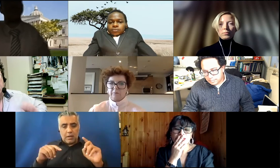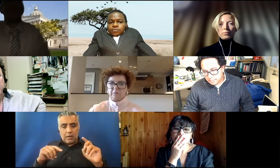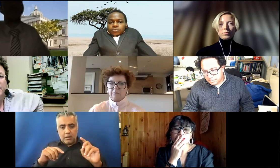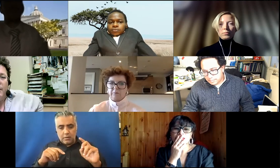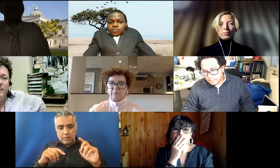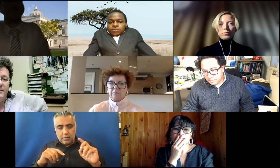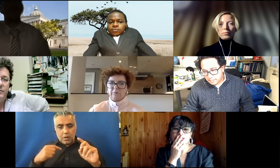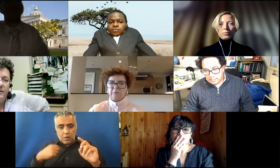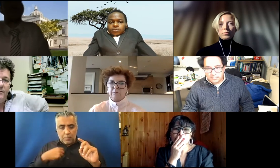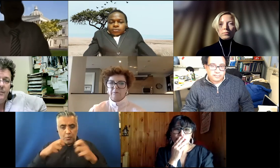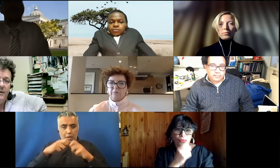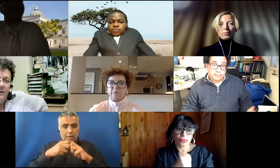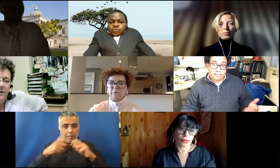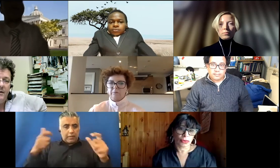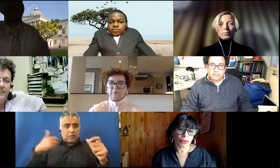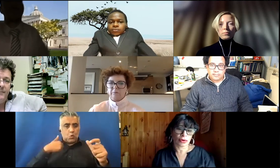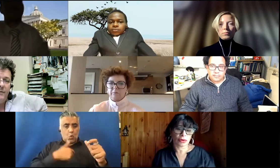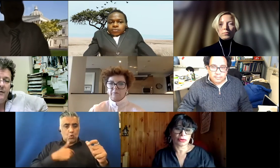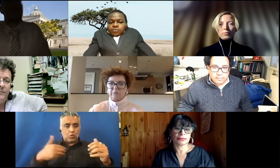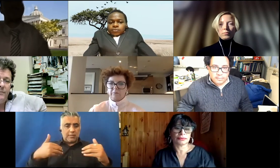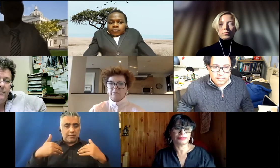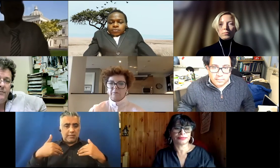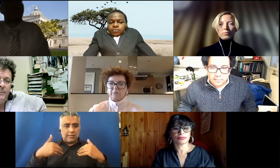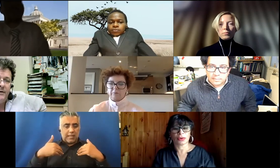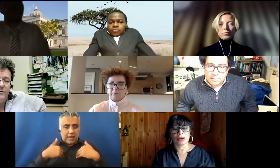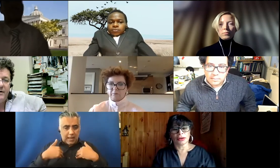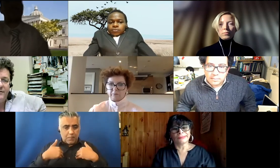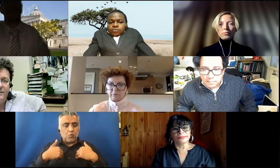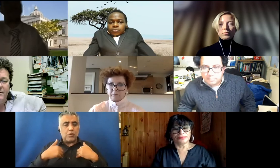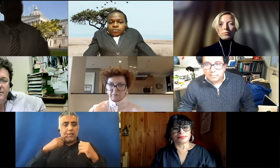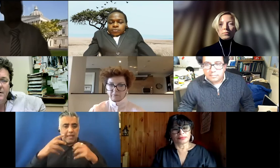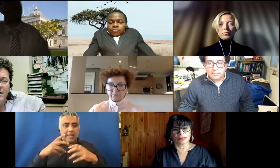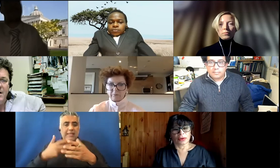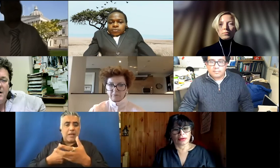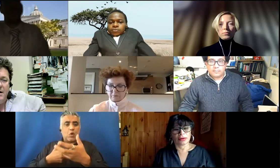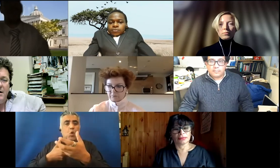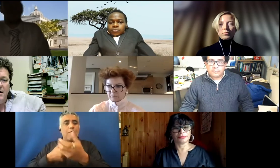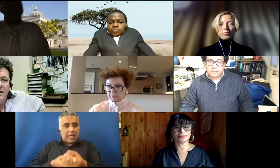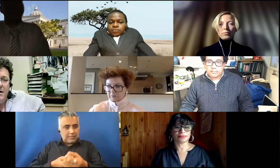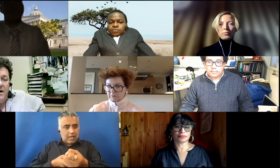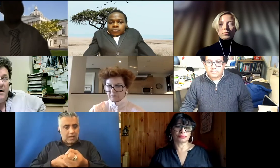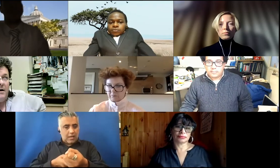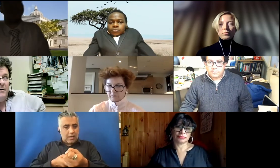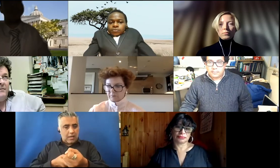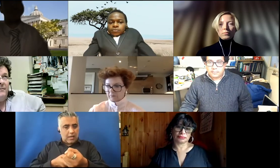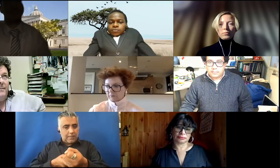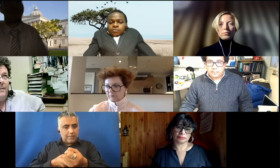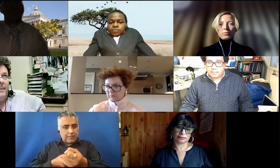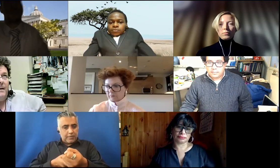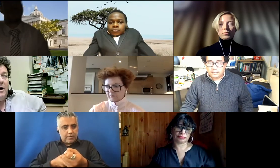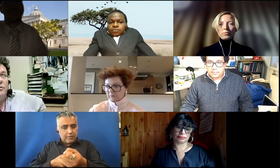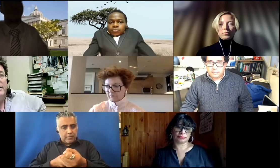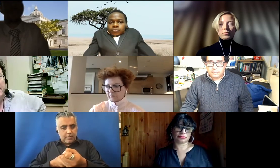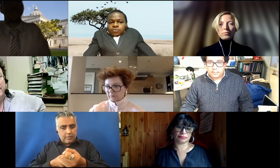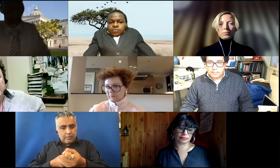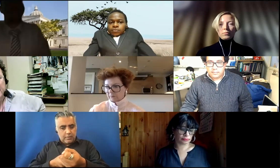The biggest problem is that we have to build up trust. Yes. And